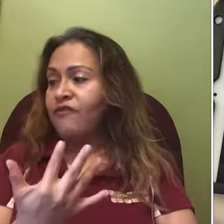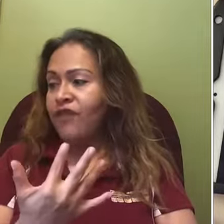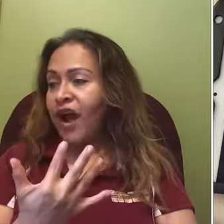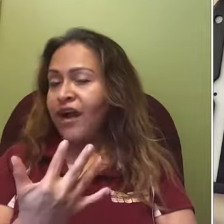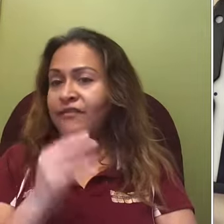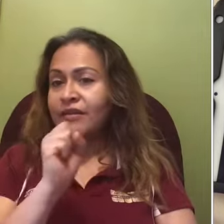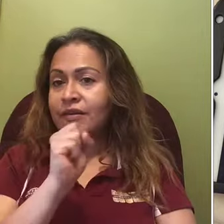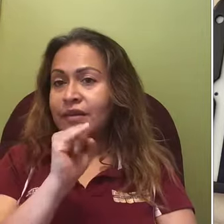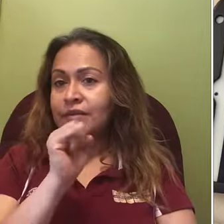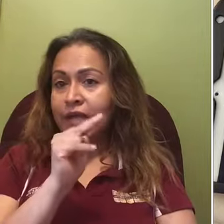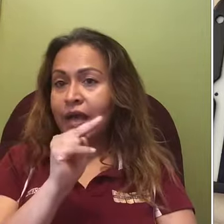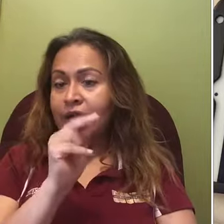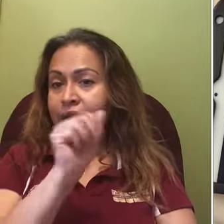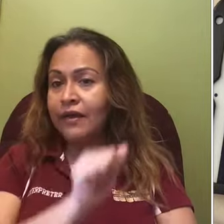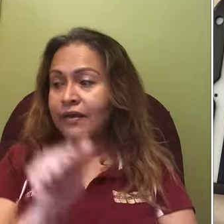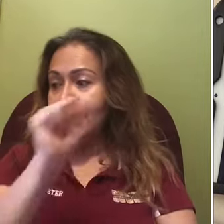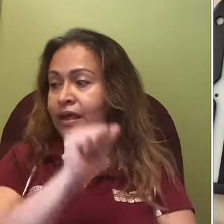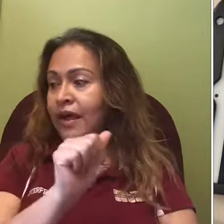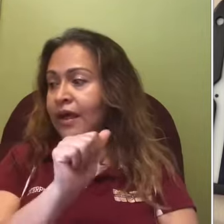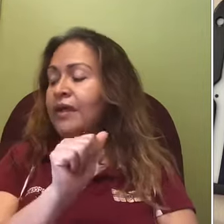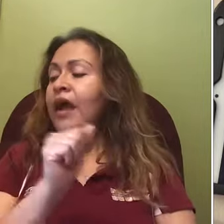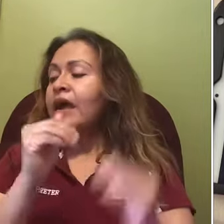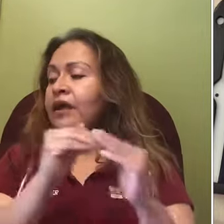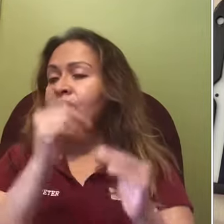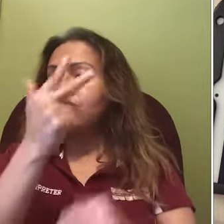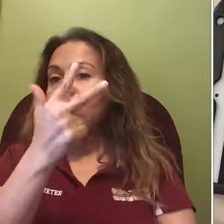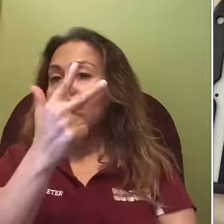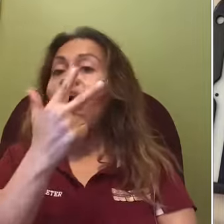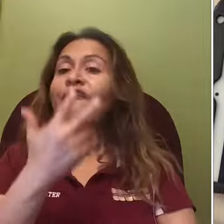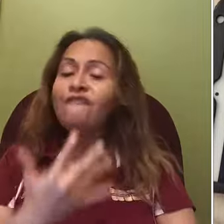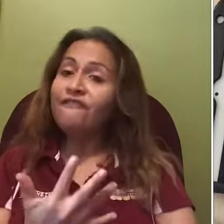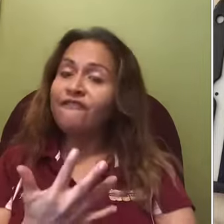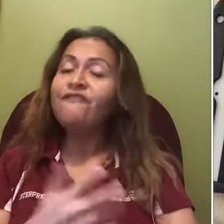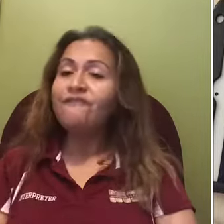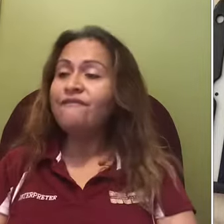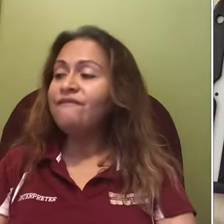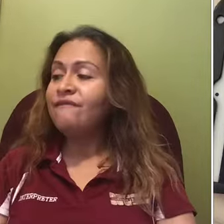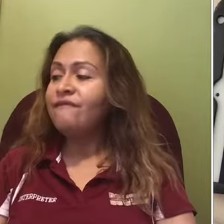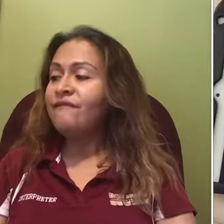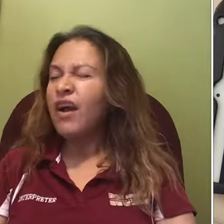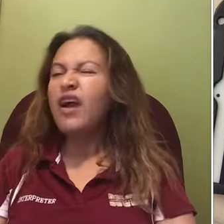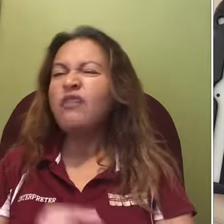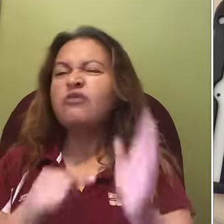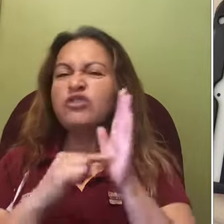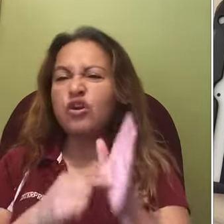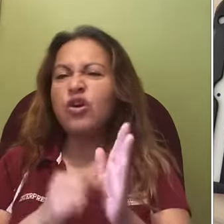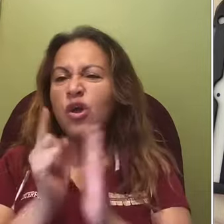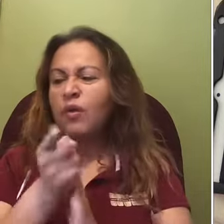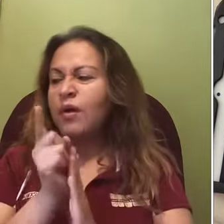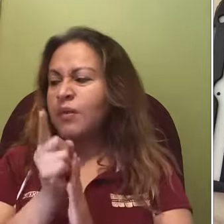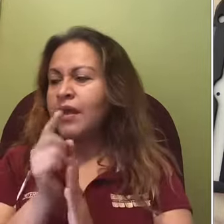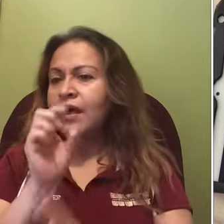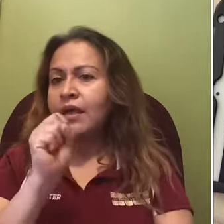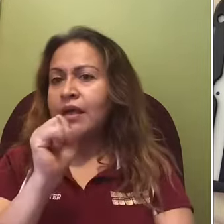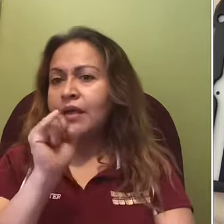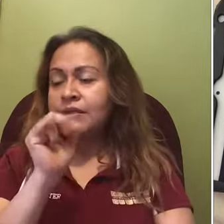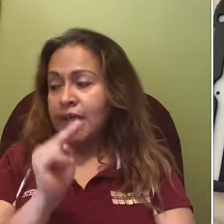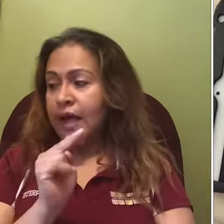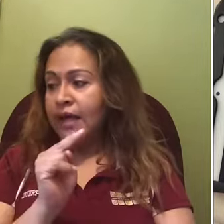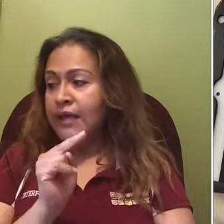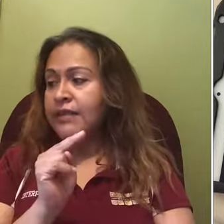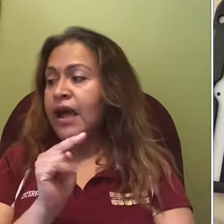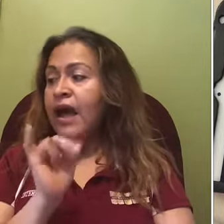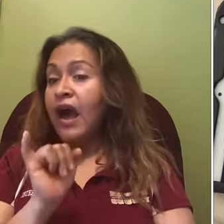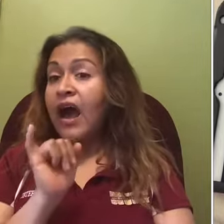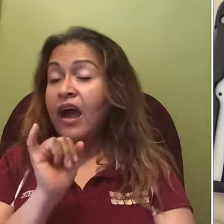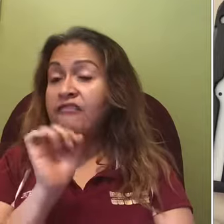of theta is 3/5. So someone says, hey, what's the sine of that? It's 3/5. And I'm going to show you in a second that the sine of theta, if this